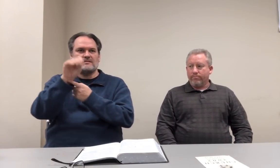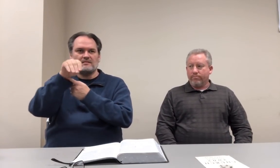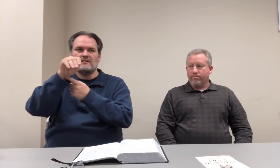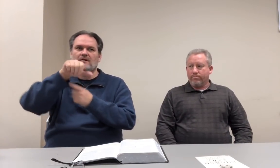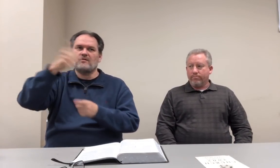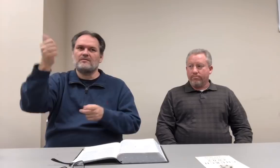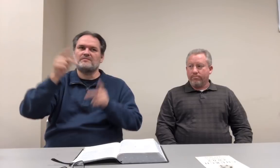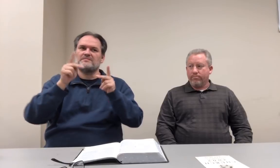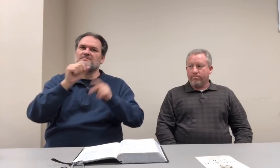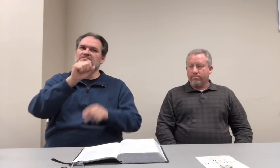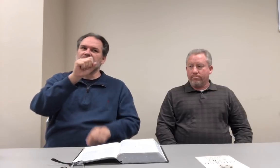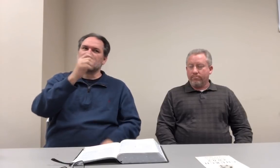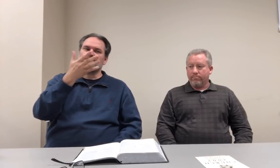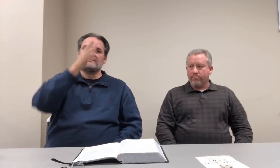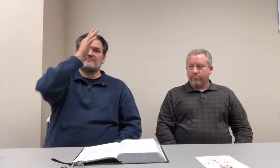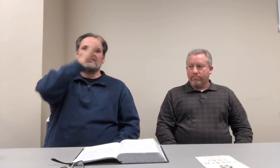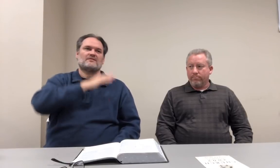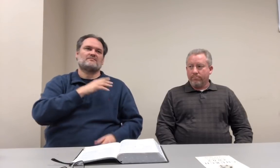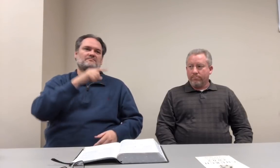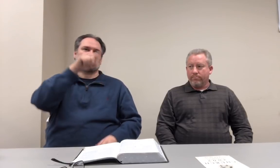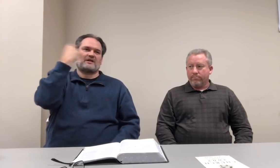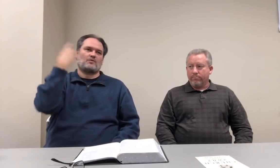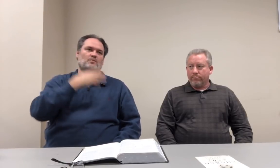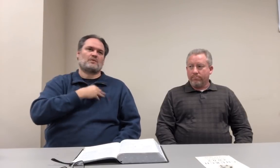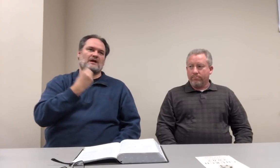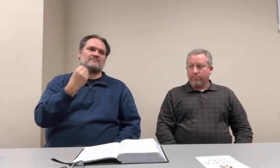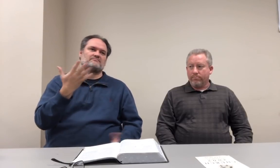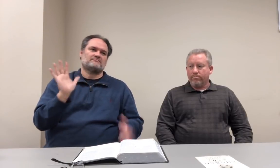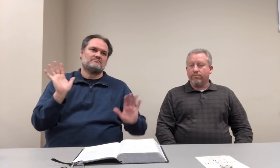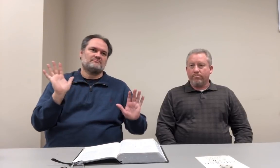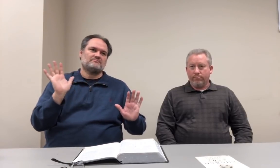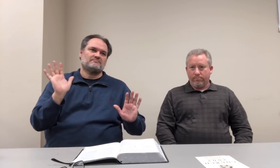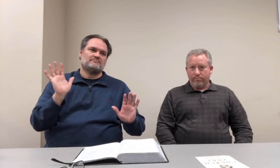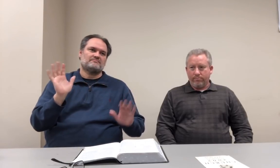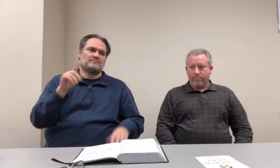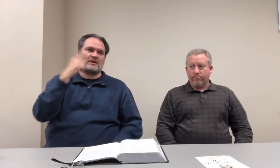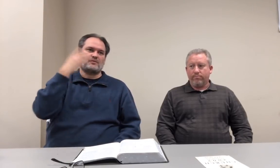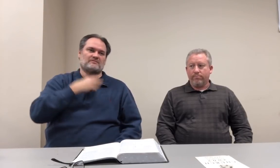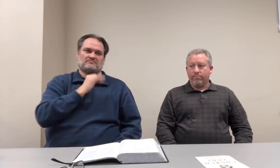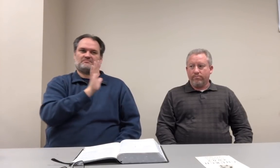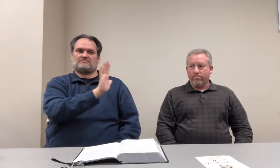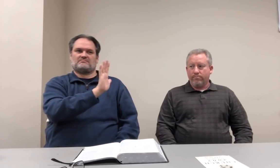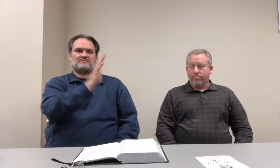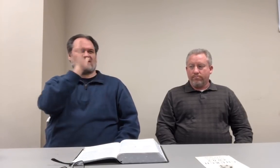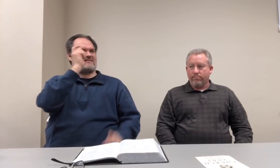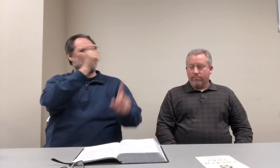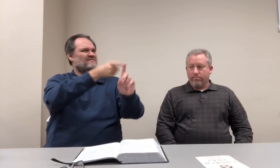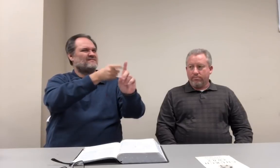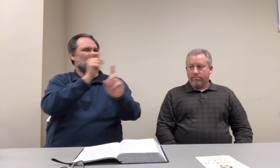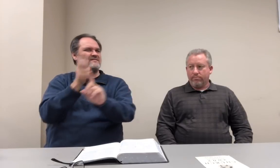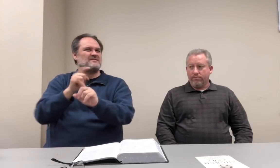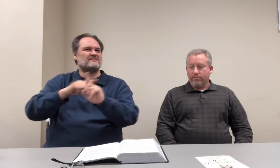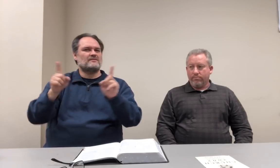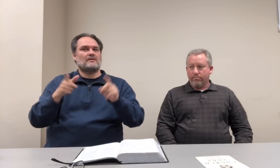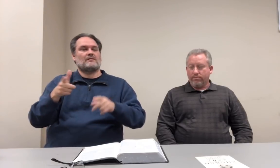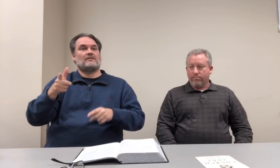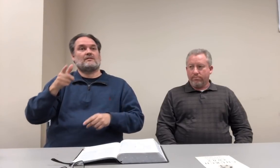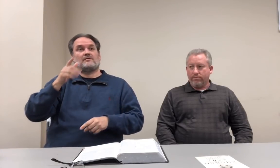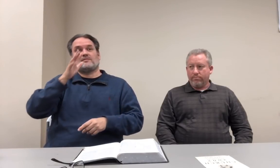God repents or God changes his mind. Well, for that matter, what about all the affectionate language of God?